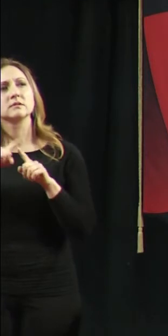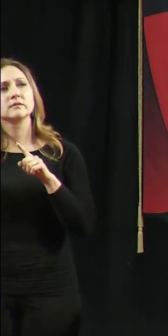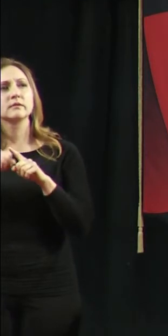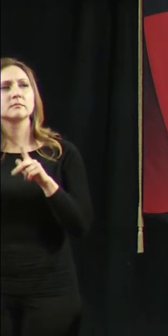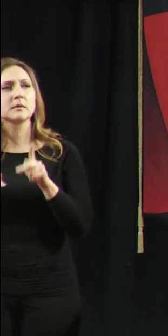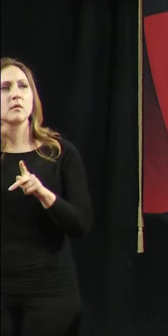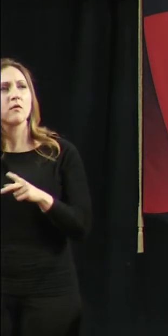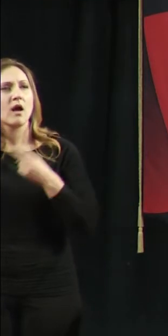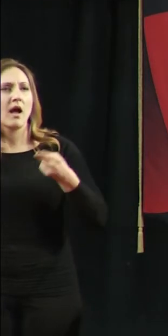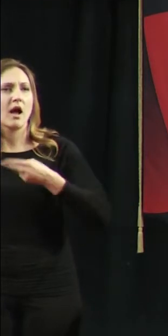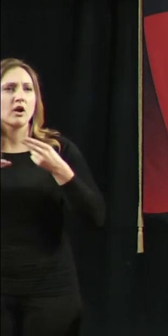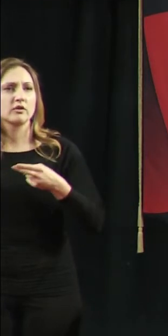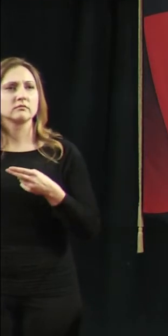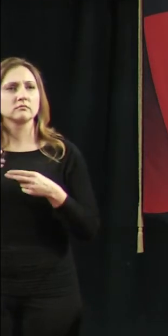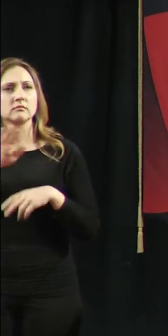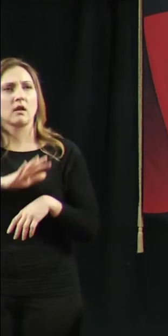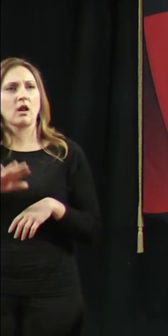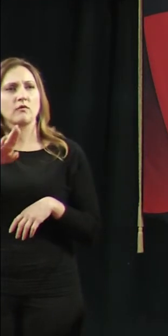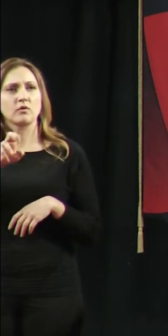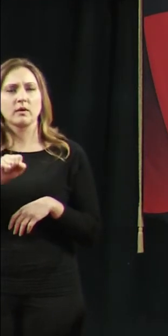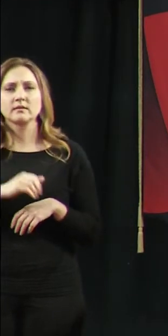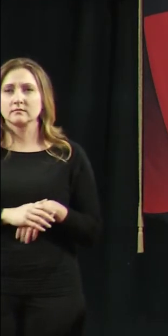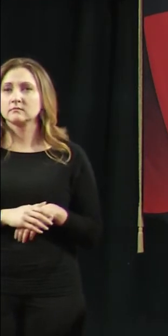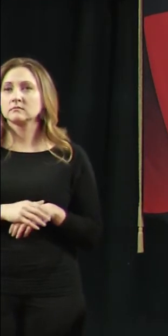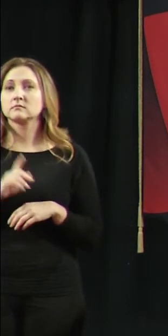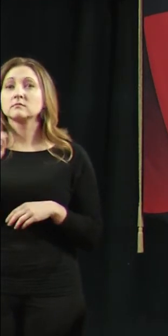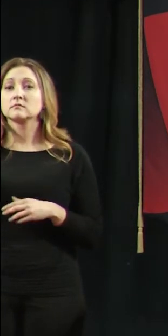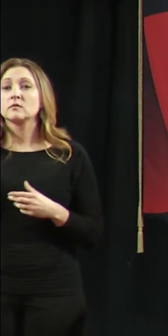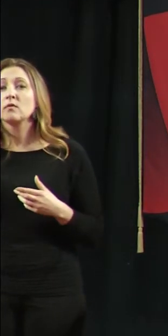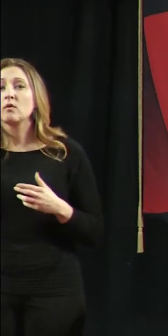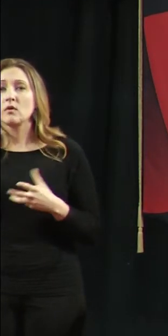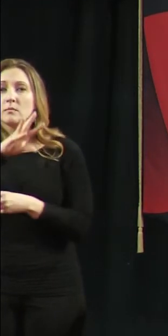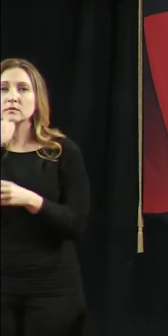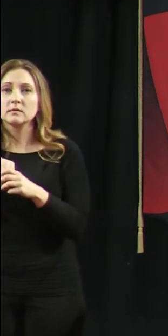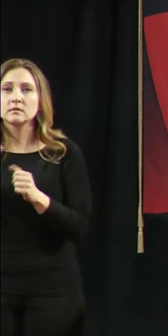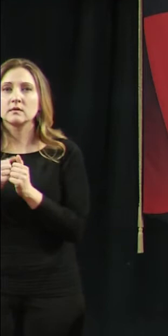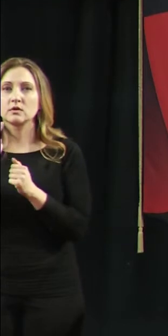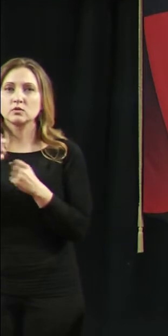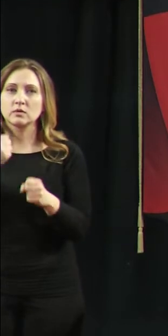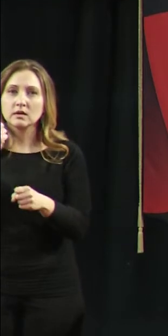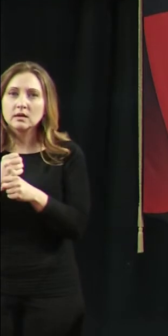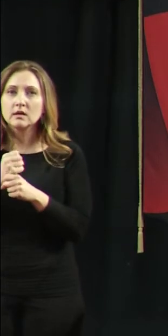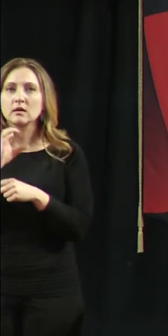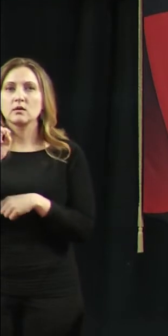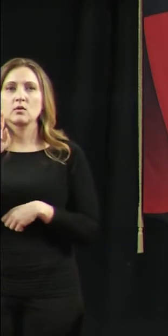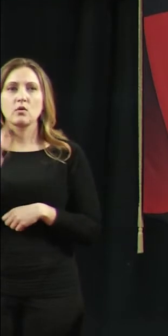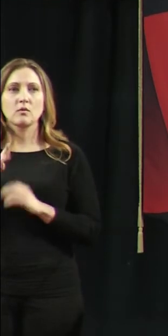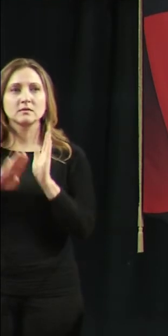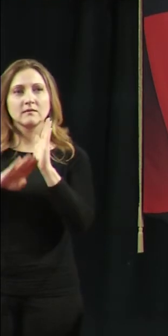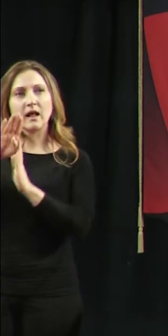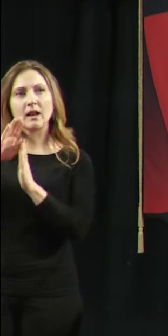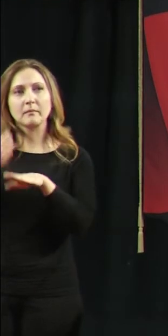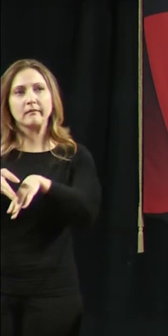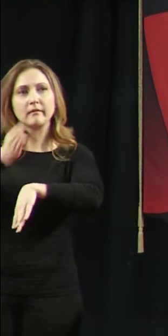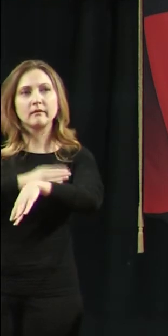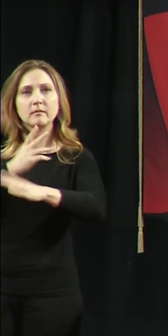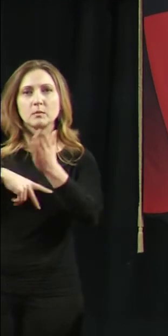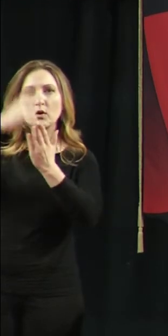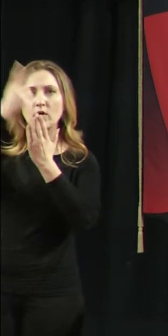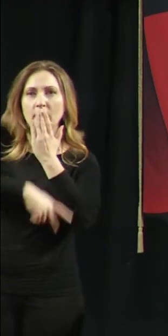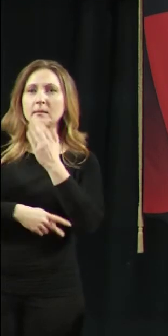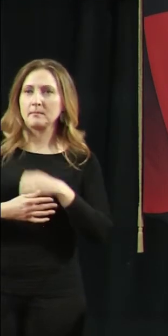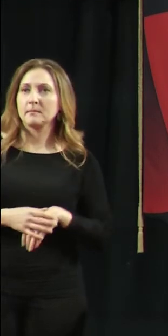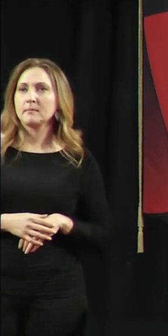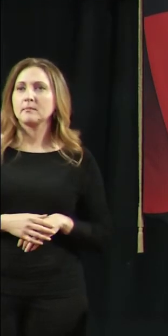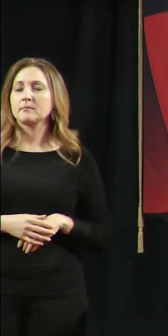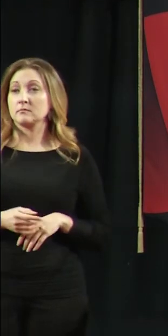country to participate in a 2-year corporate executive development and growth enhancement program.